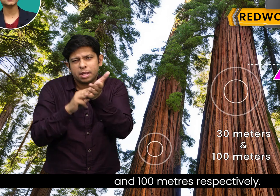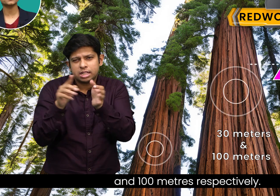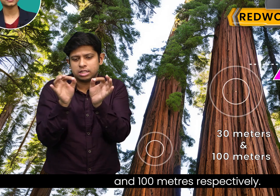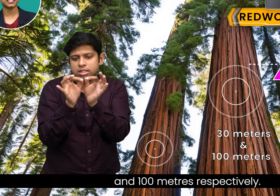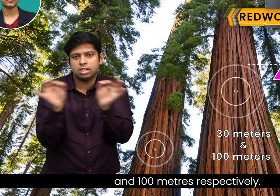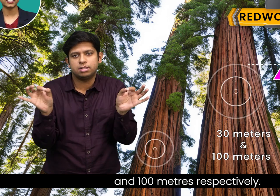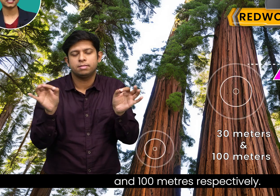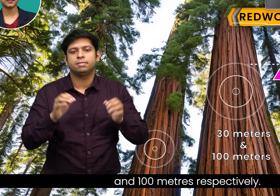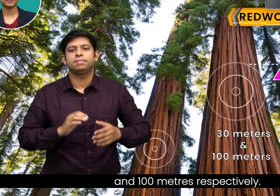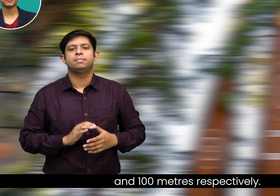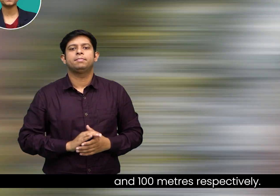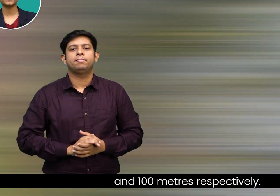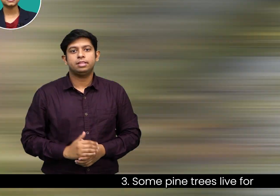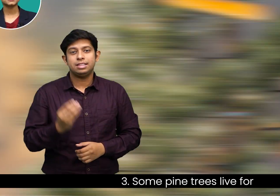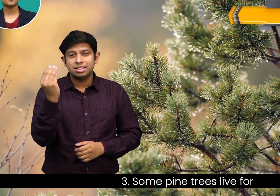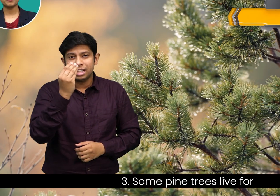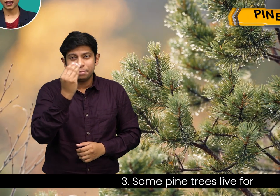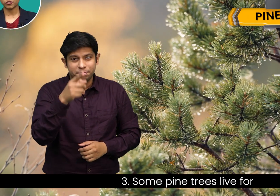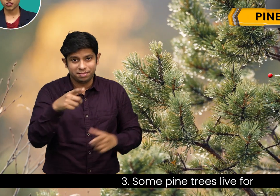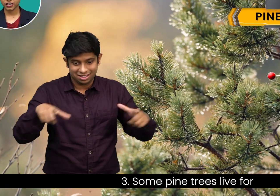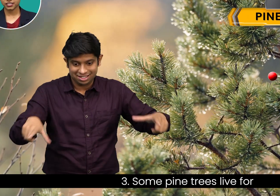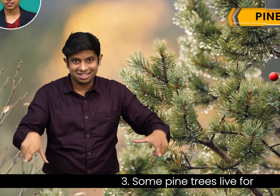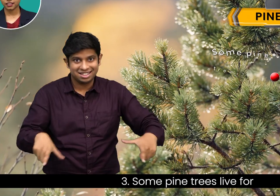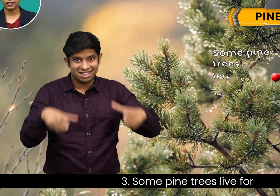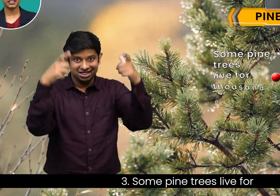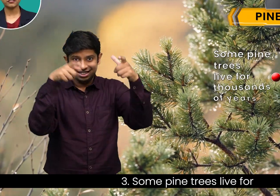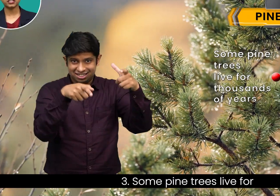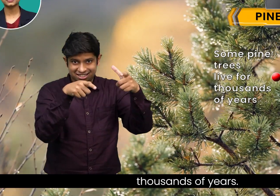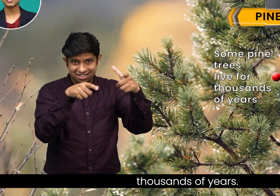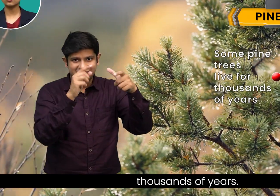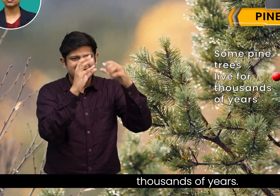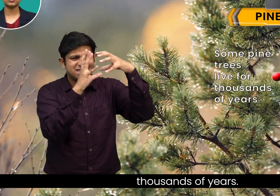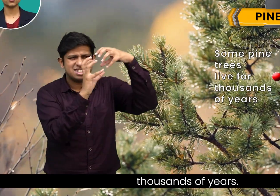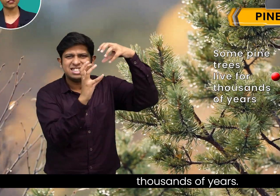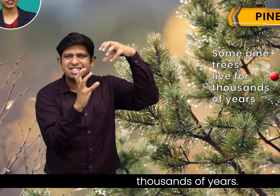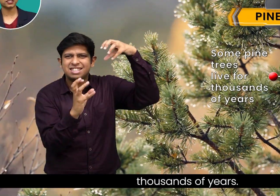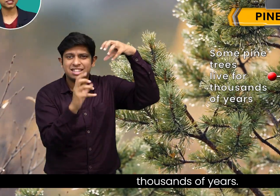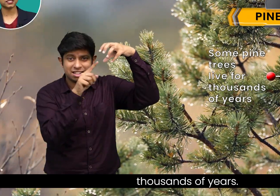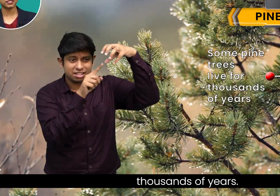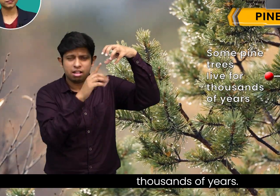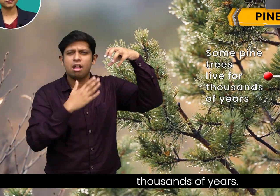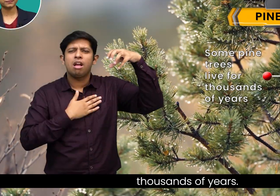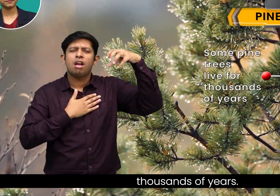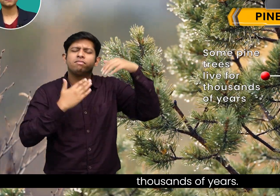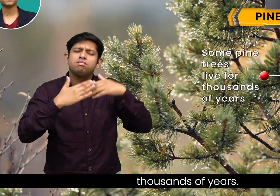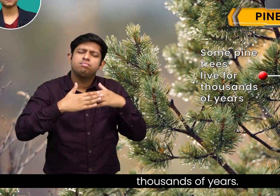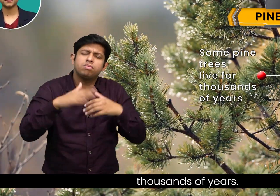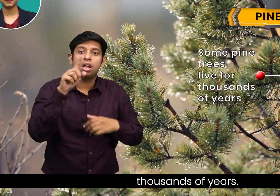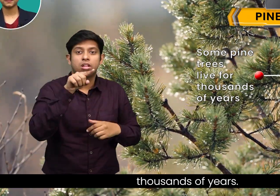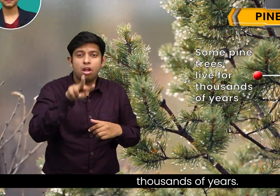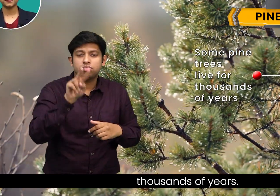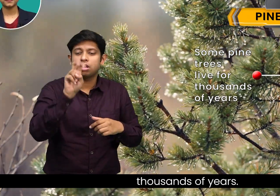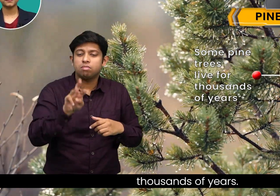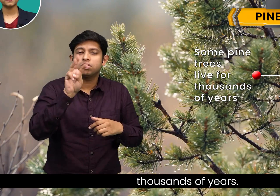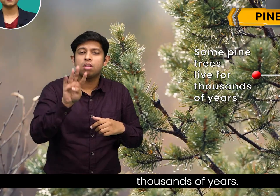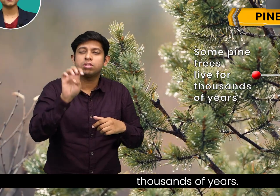meters respectively. Some pine trees live for thousands of years.